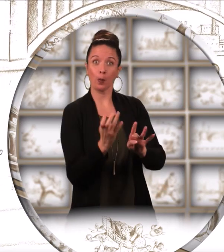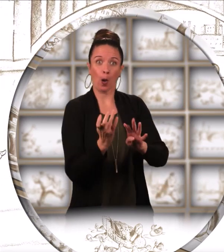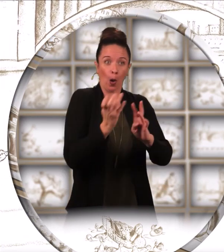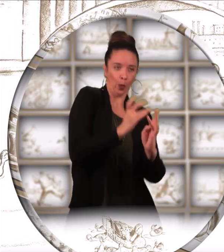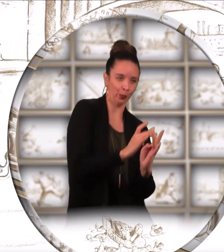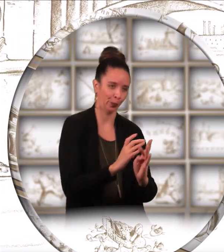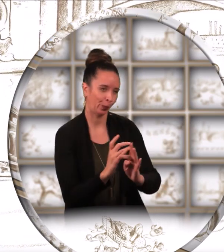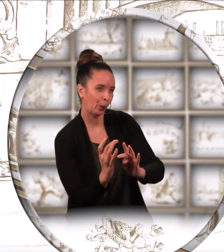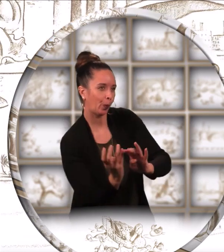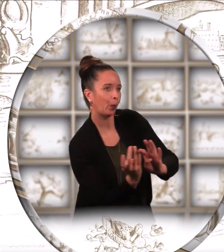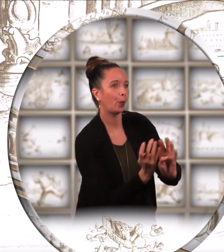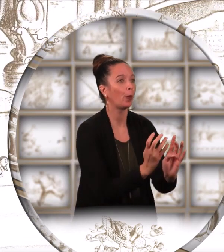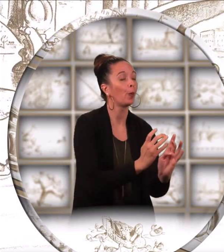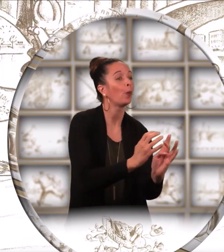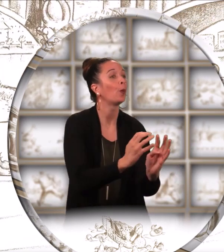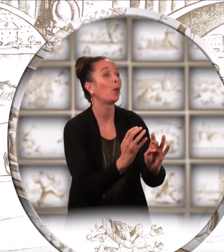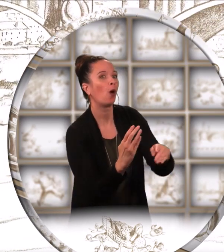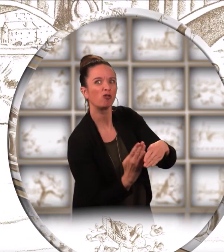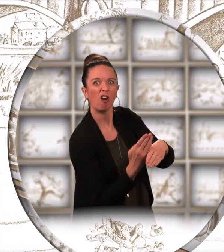bank.